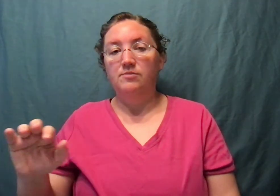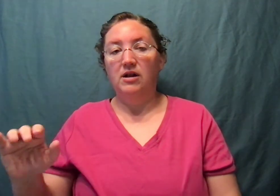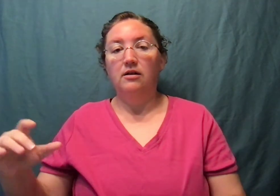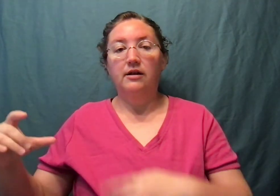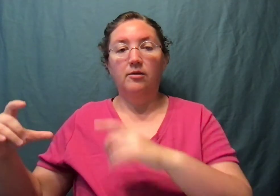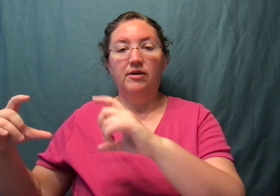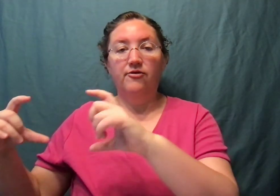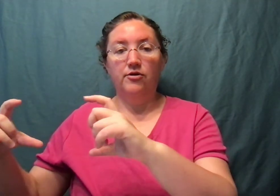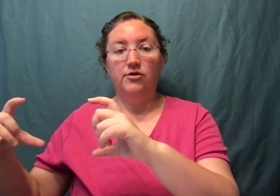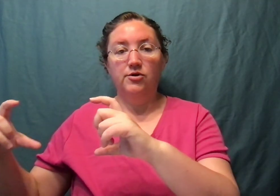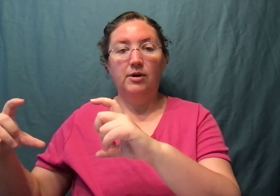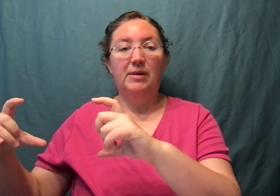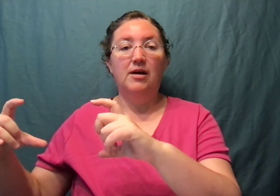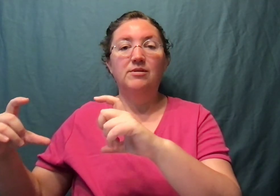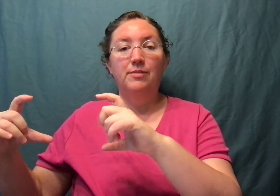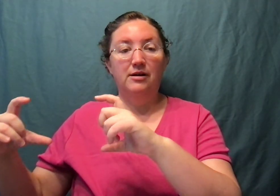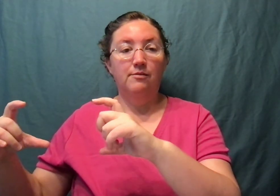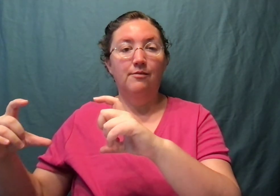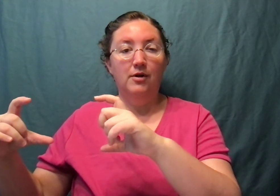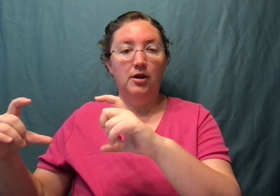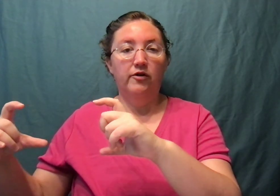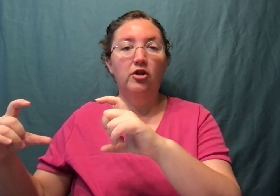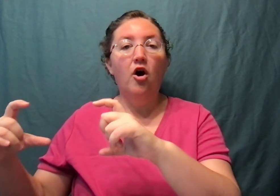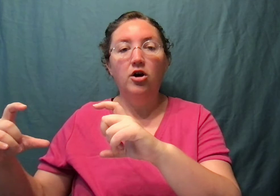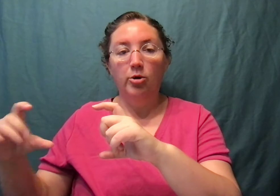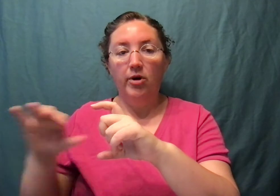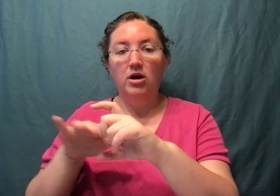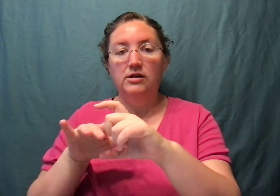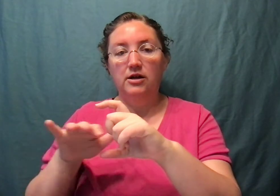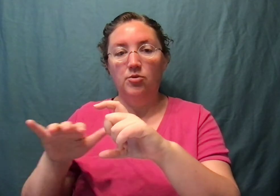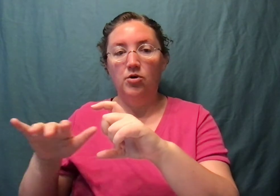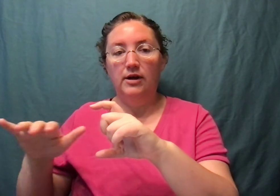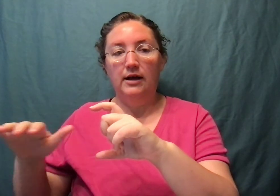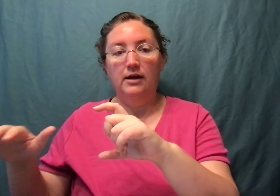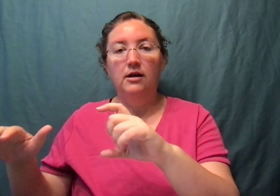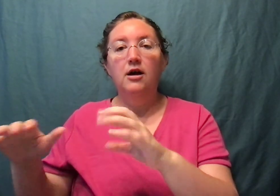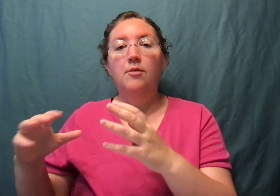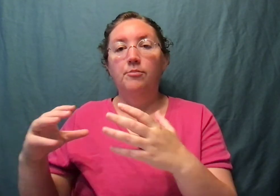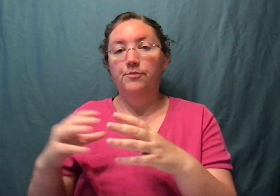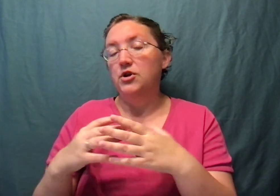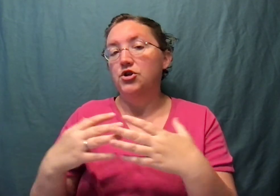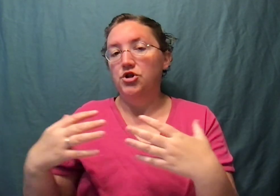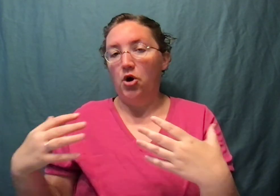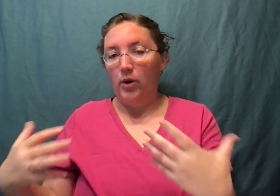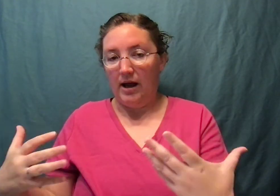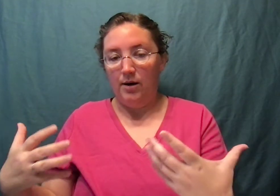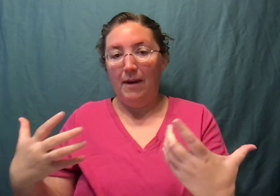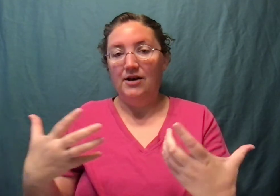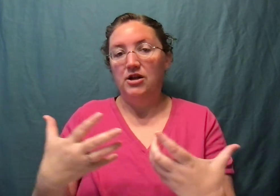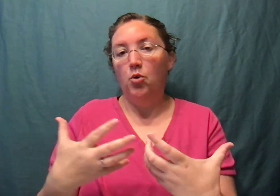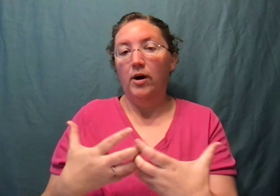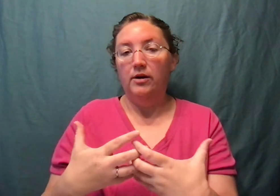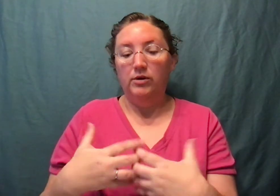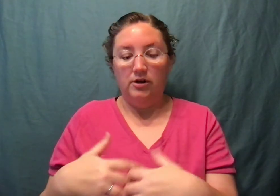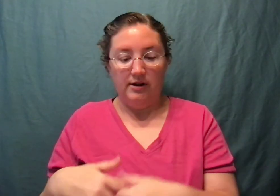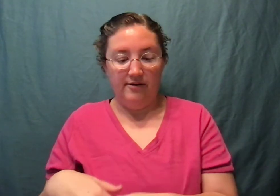a little bit further, so it becomes a bit of a longer box that you're working in to show, again, matching what it would look like